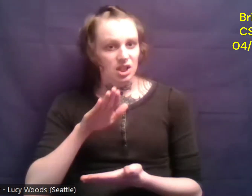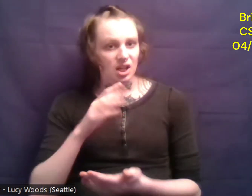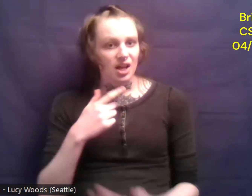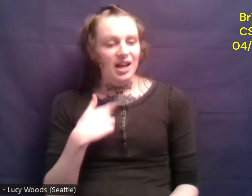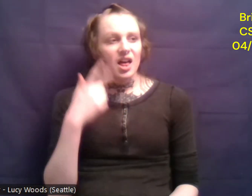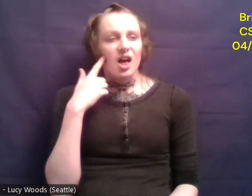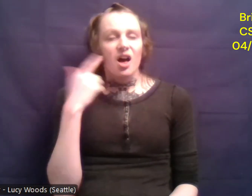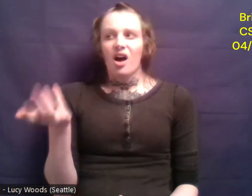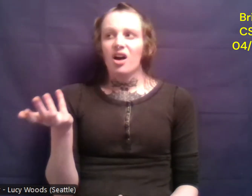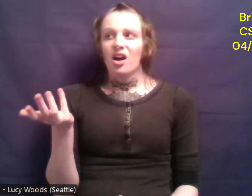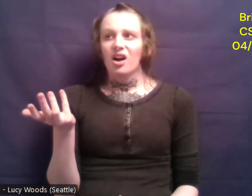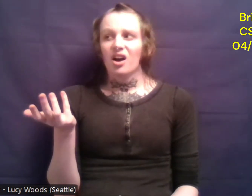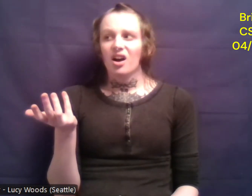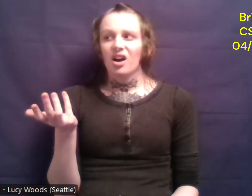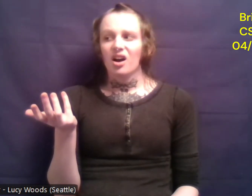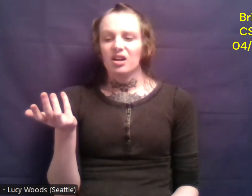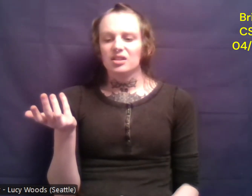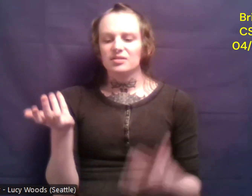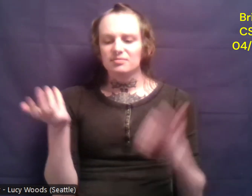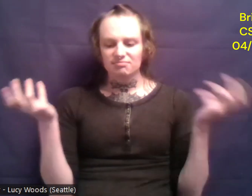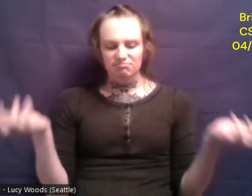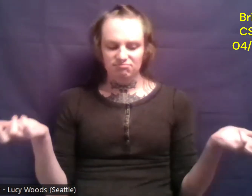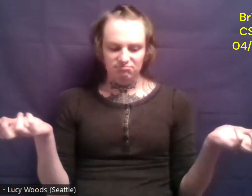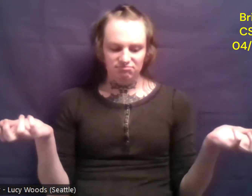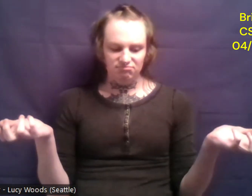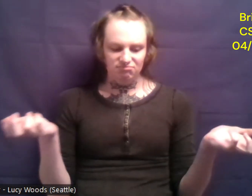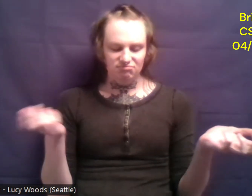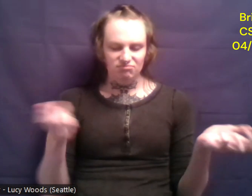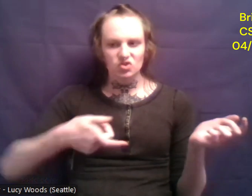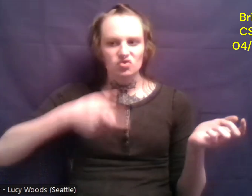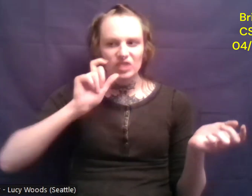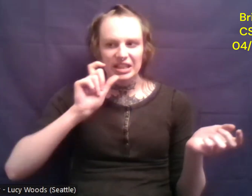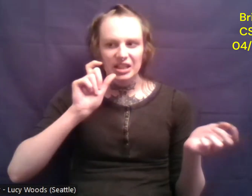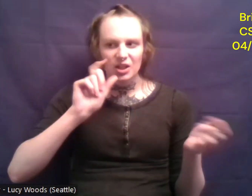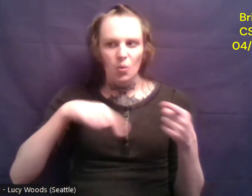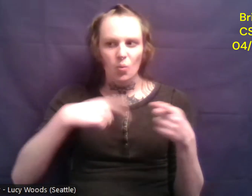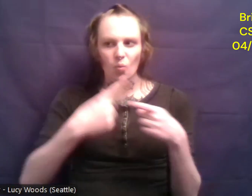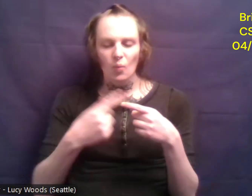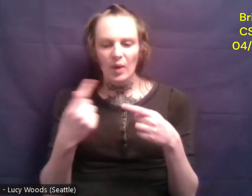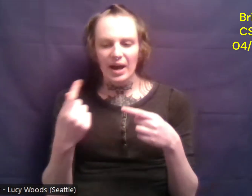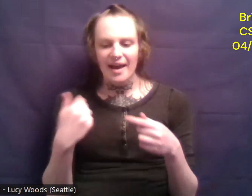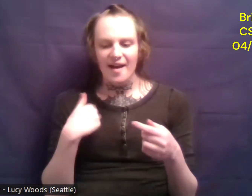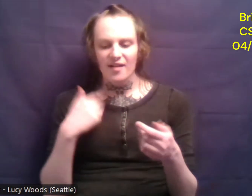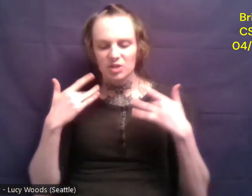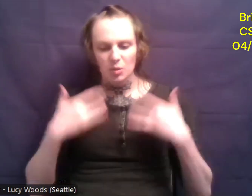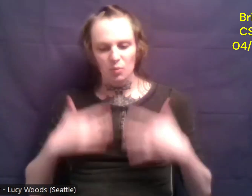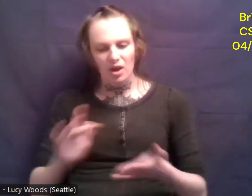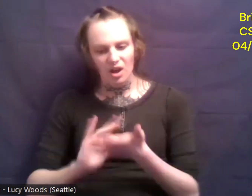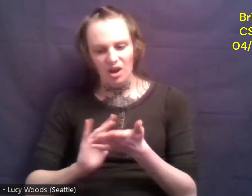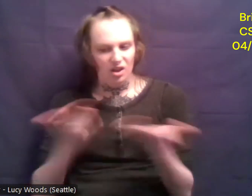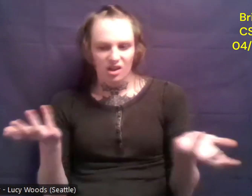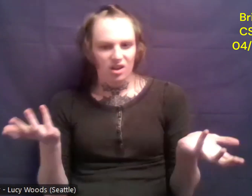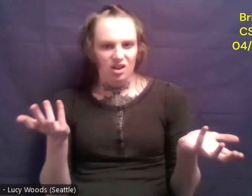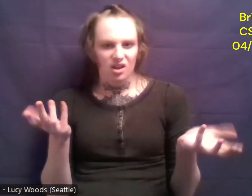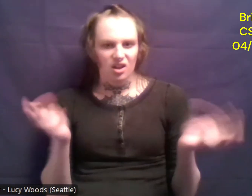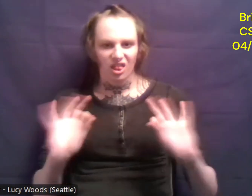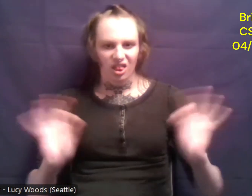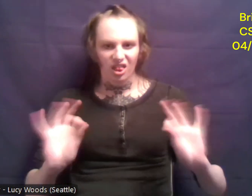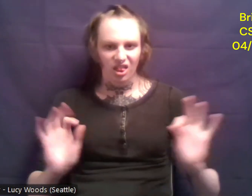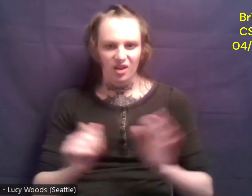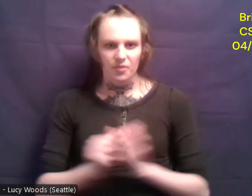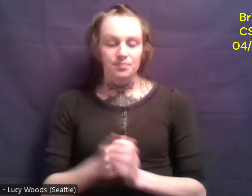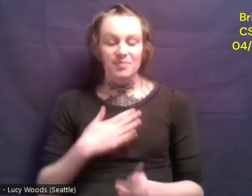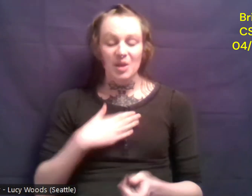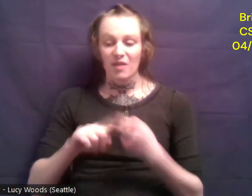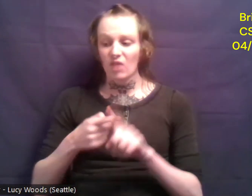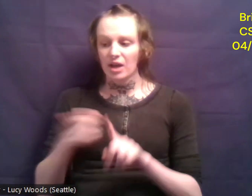understand what the big deal is about about drinking on antidepressants. And one of my friends saying to me, like, oh, it'll